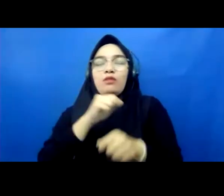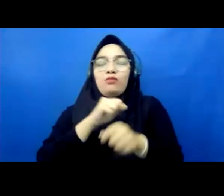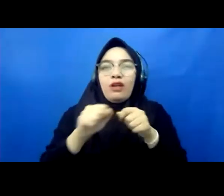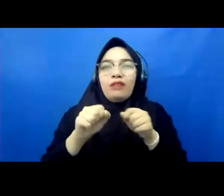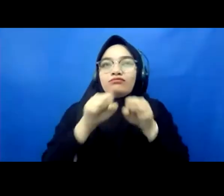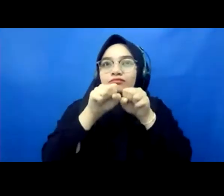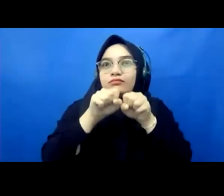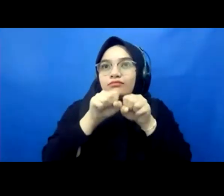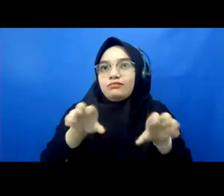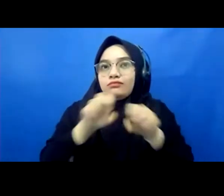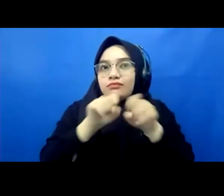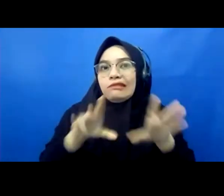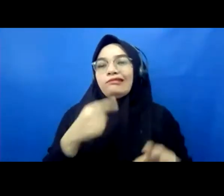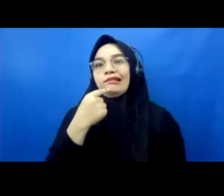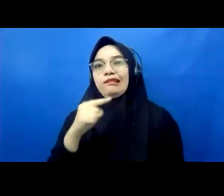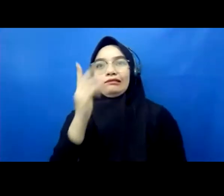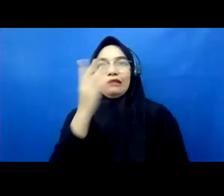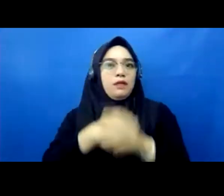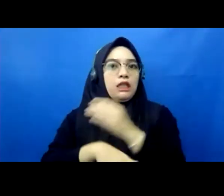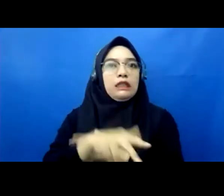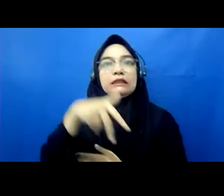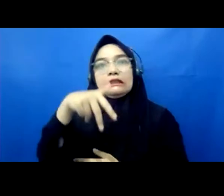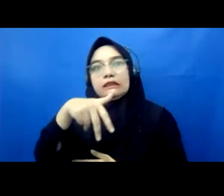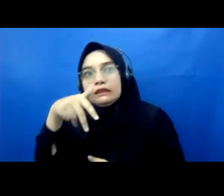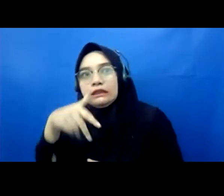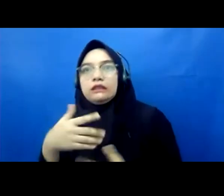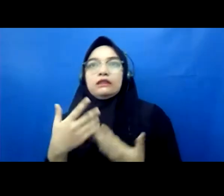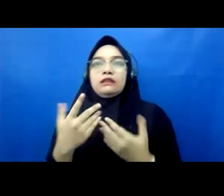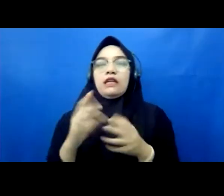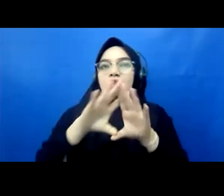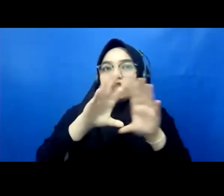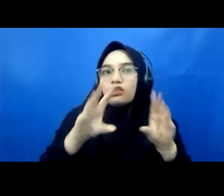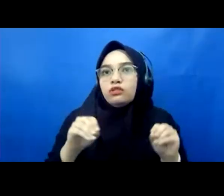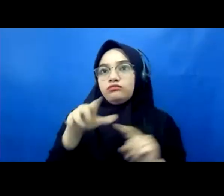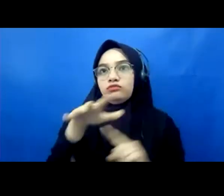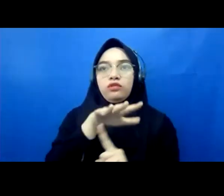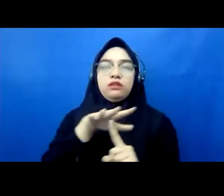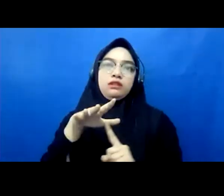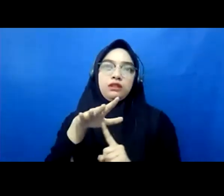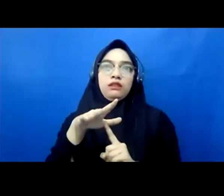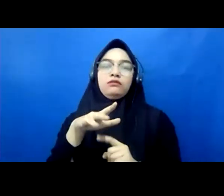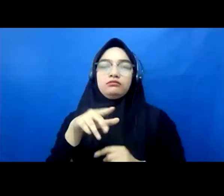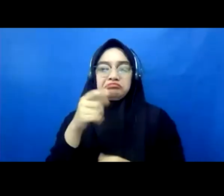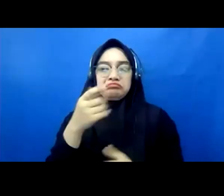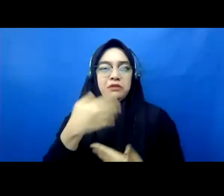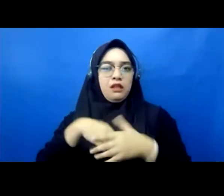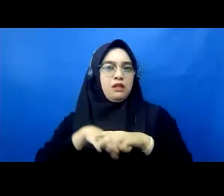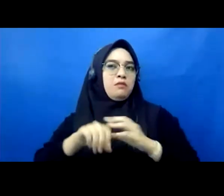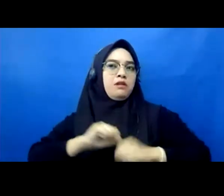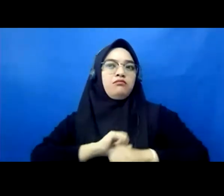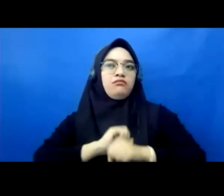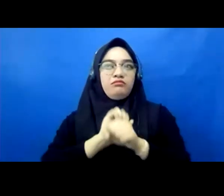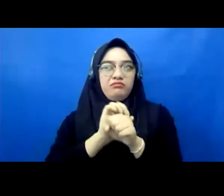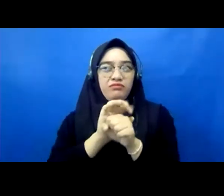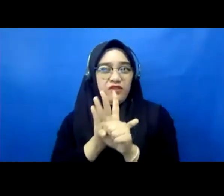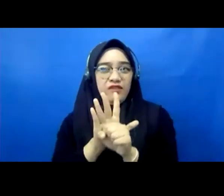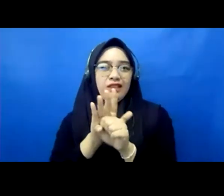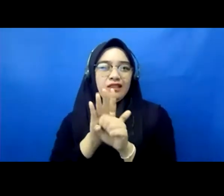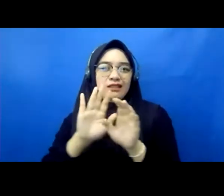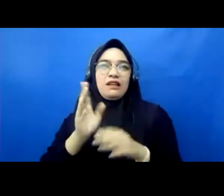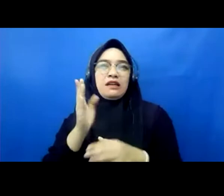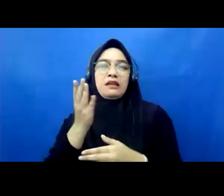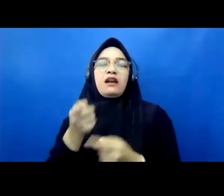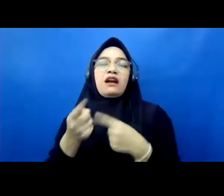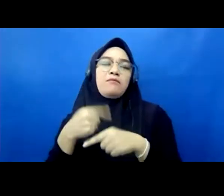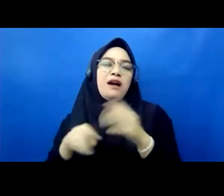and social inclusion in its economic research and outreach. These aren't niche issues. They're essential to